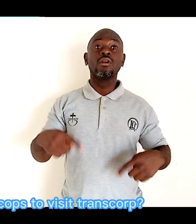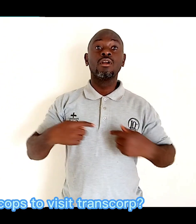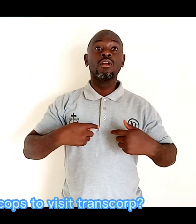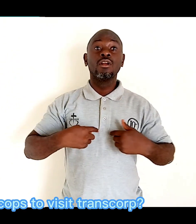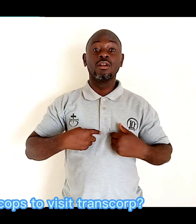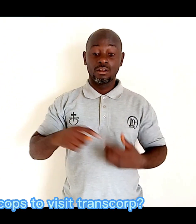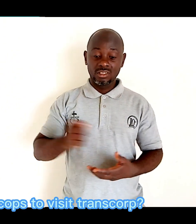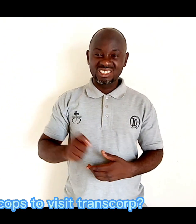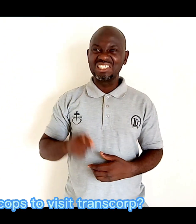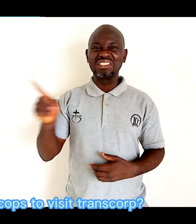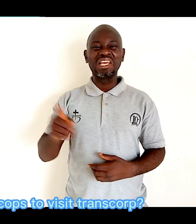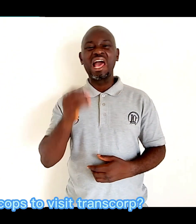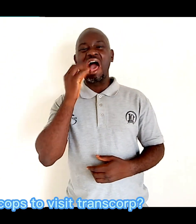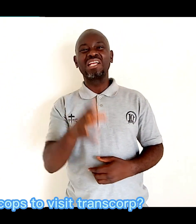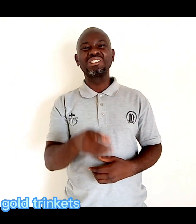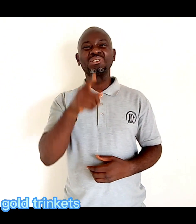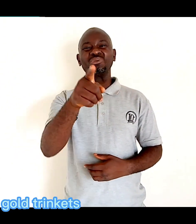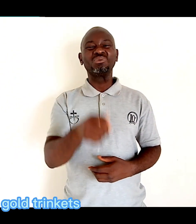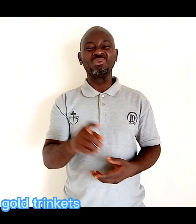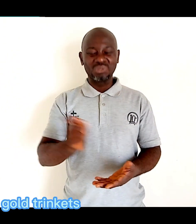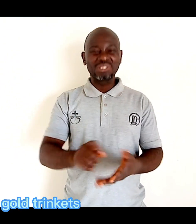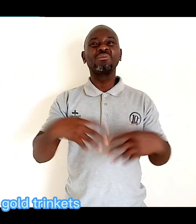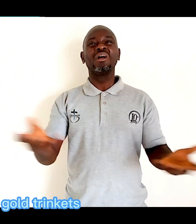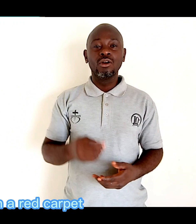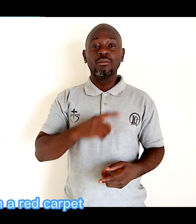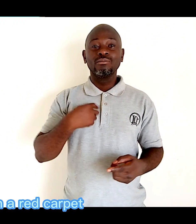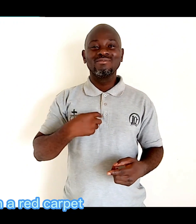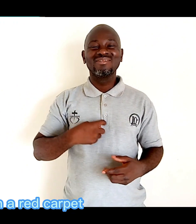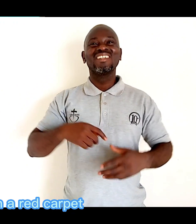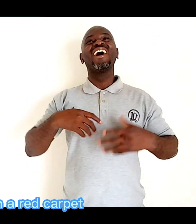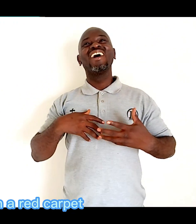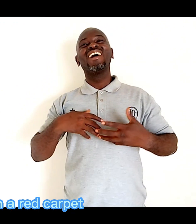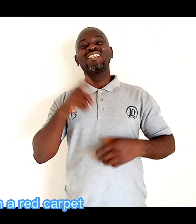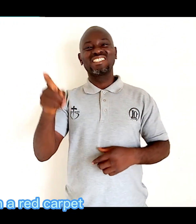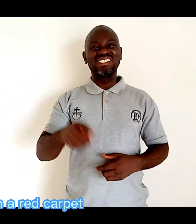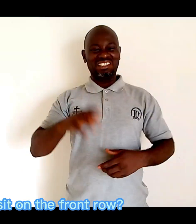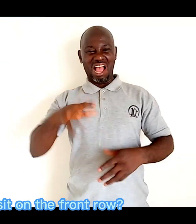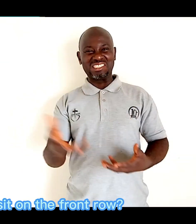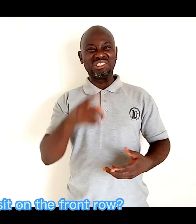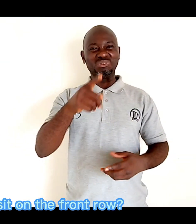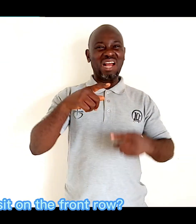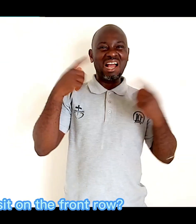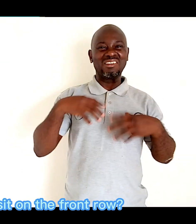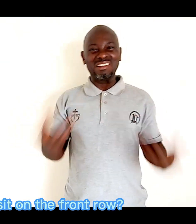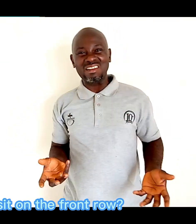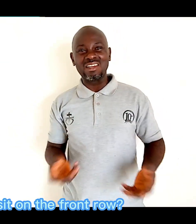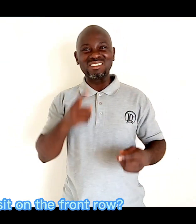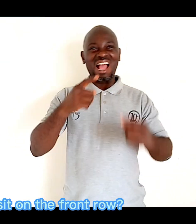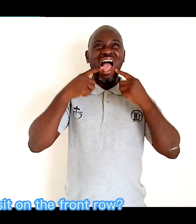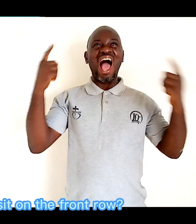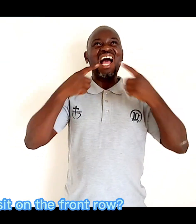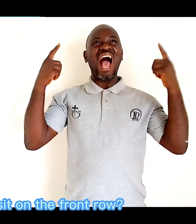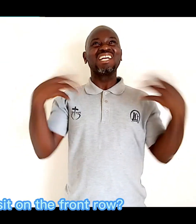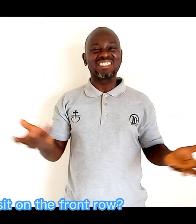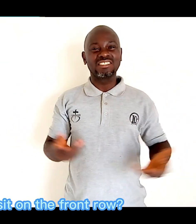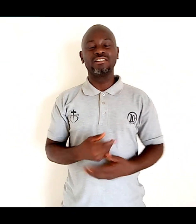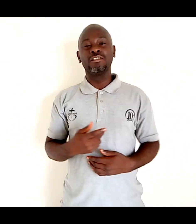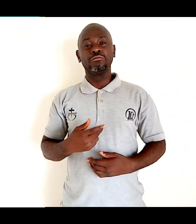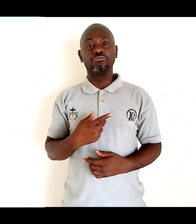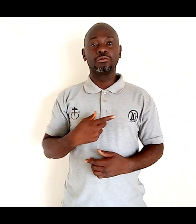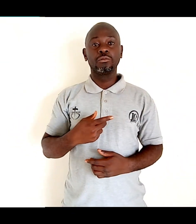to be guarded by cops to visit Transcorp? Do I have to wear gold trinkets to take pictures on the red carpet? Must I use an iPhone to sit on the front